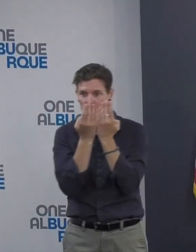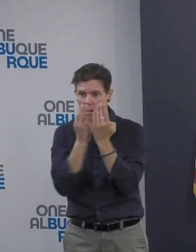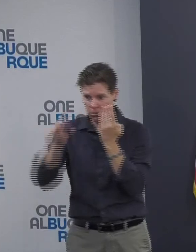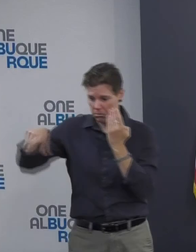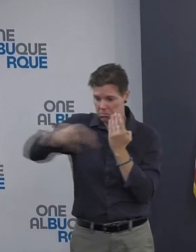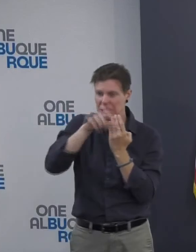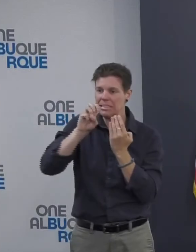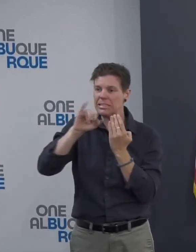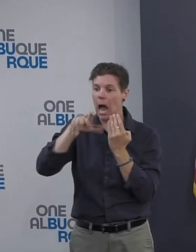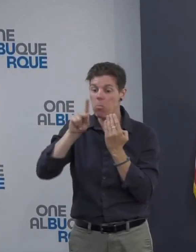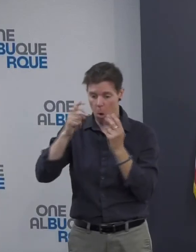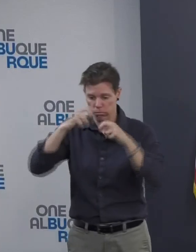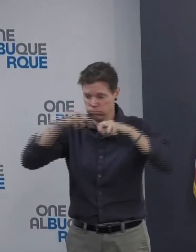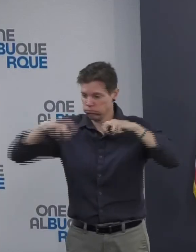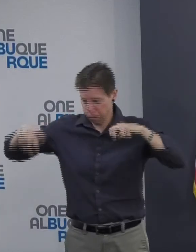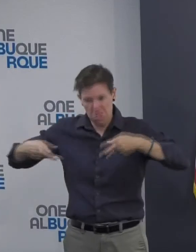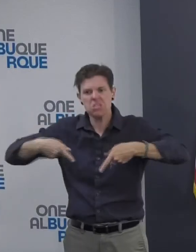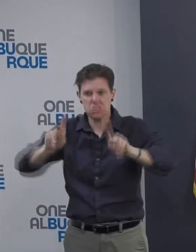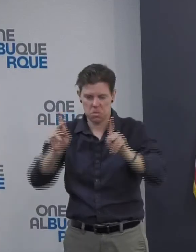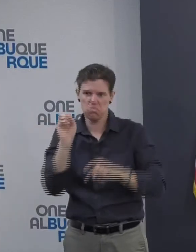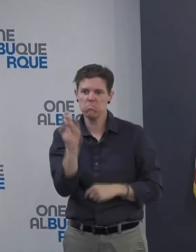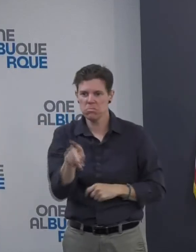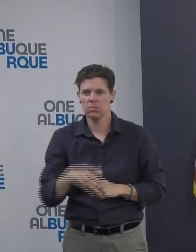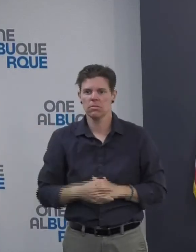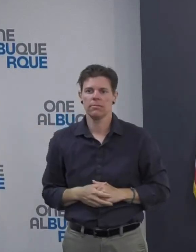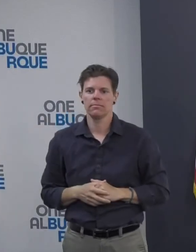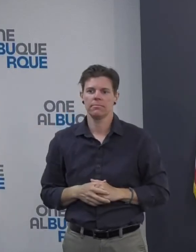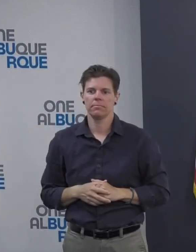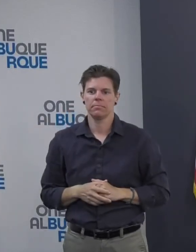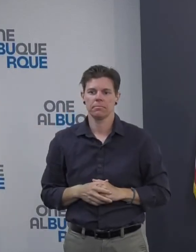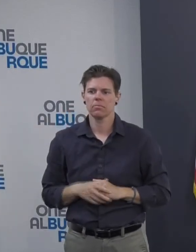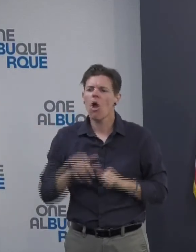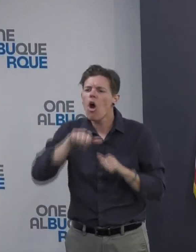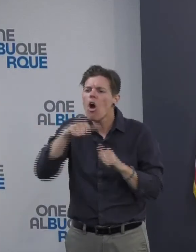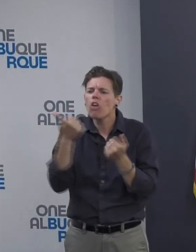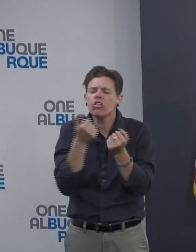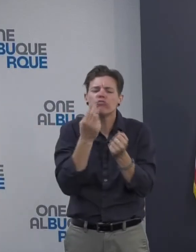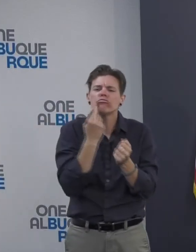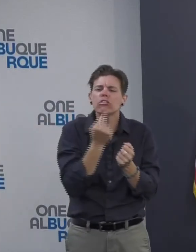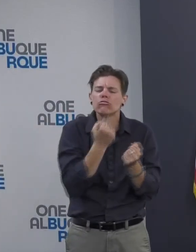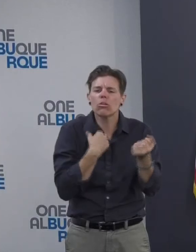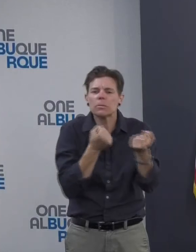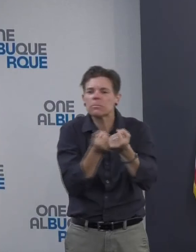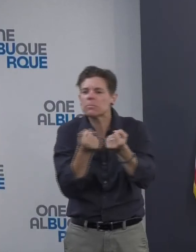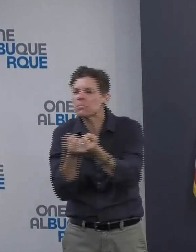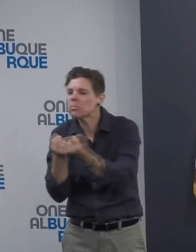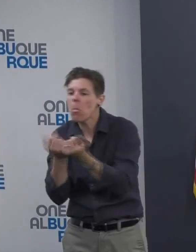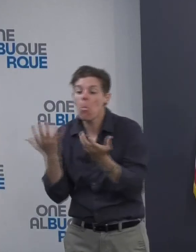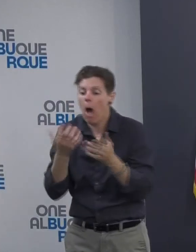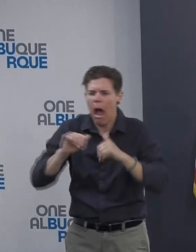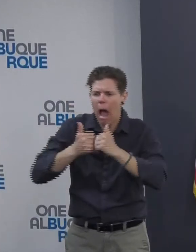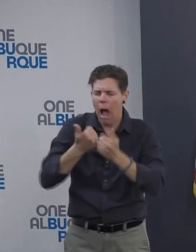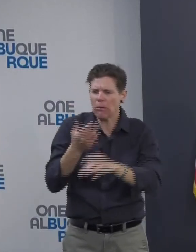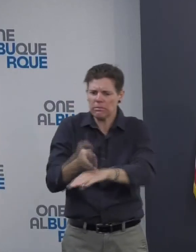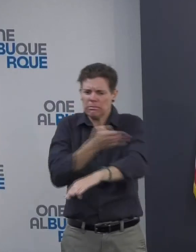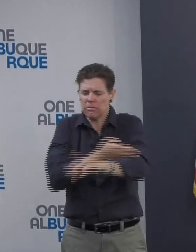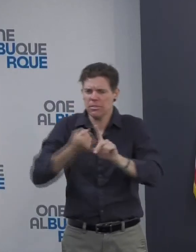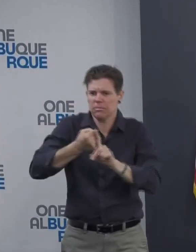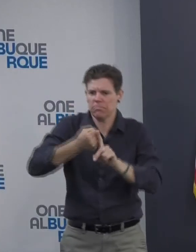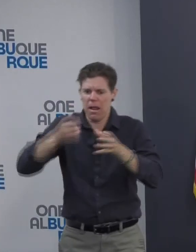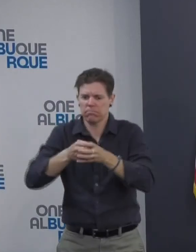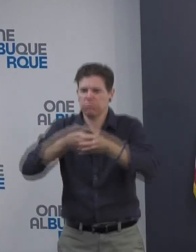want to support restaurants by offering them other ways to expand. This could mean actually using different